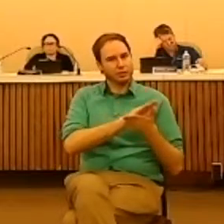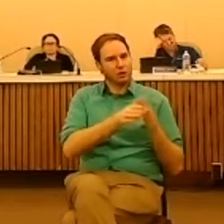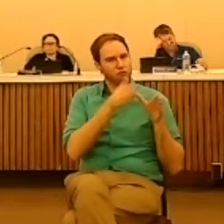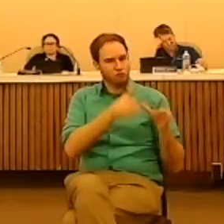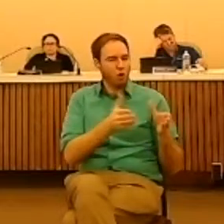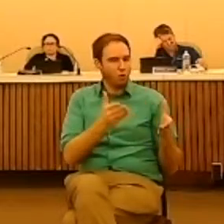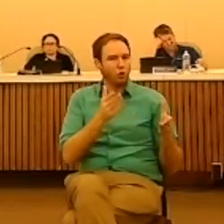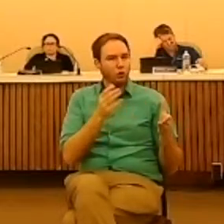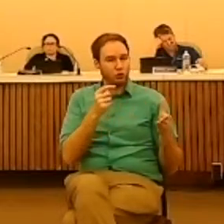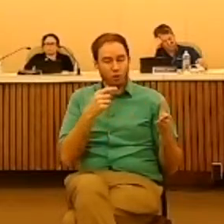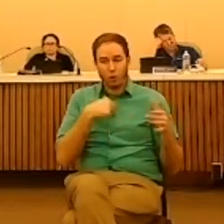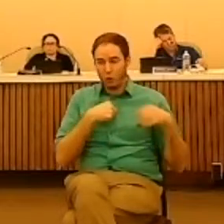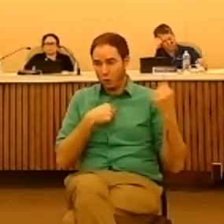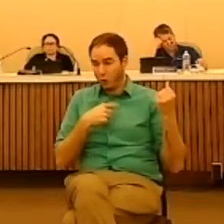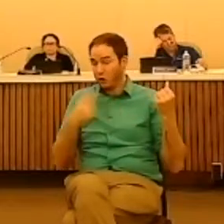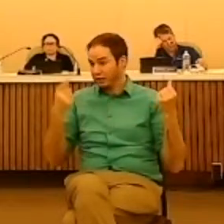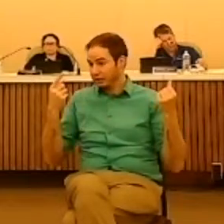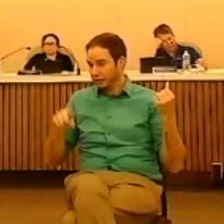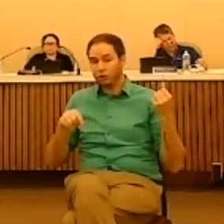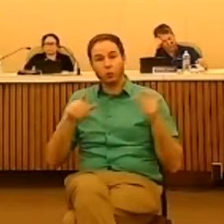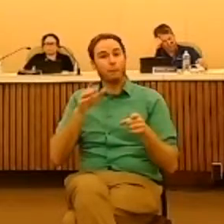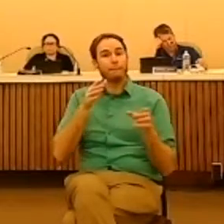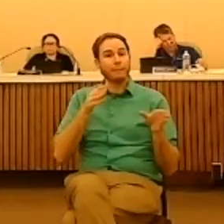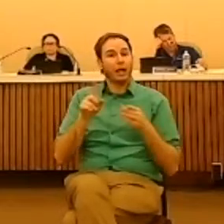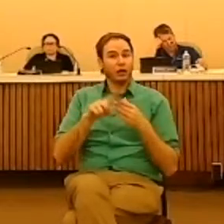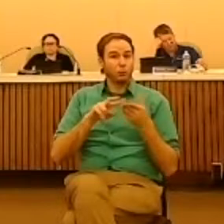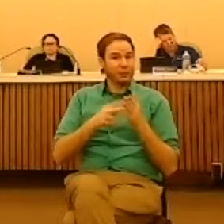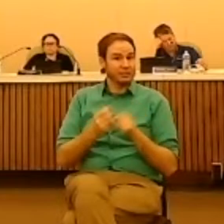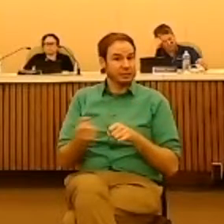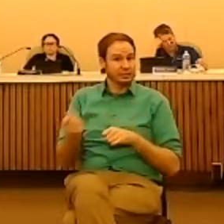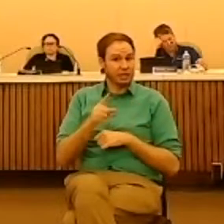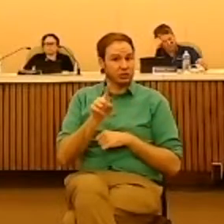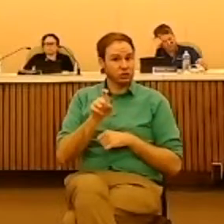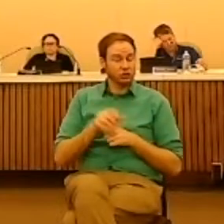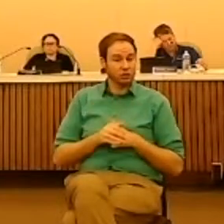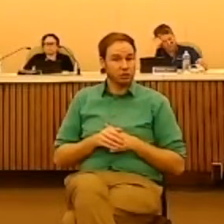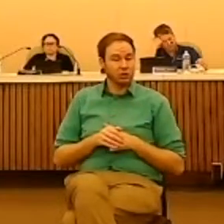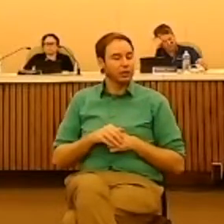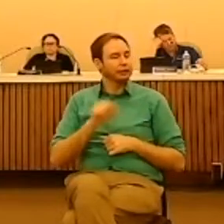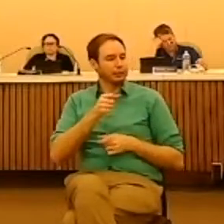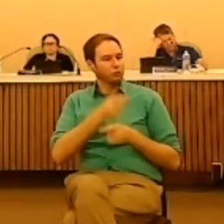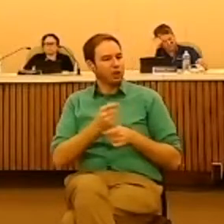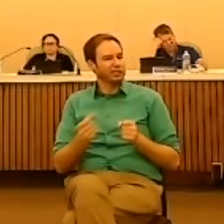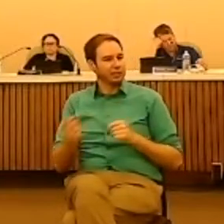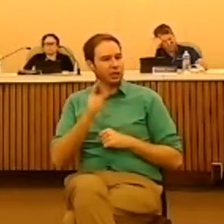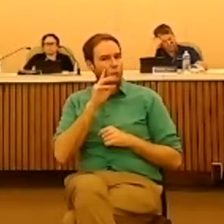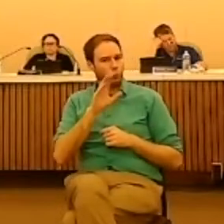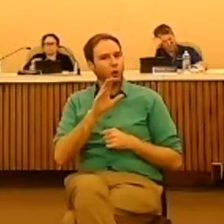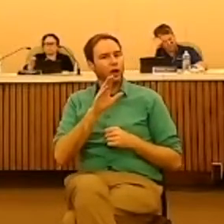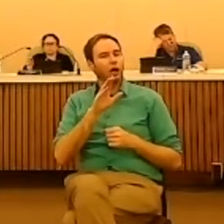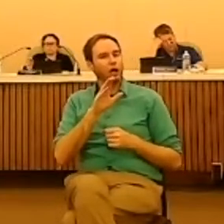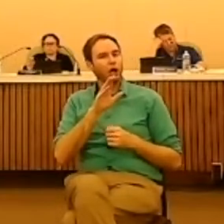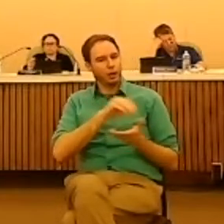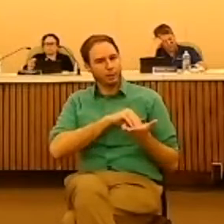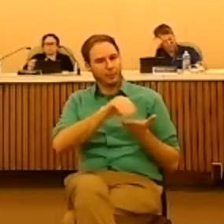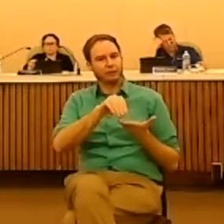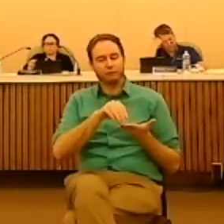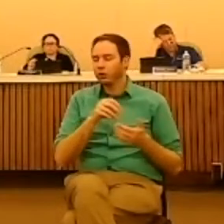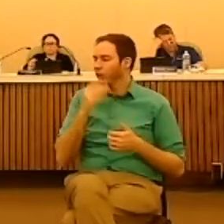pave it. So your plan would be to pave it next year then? Yes, sir. Okay, thank